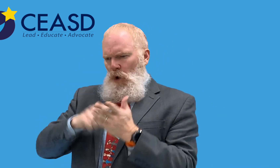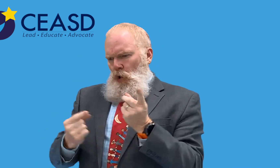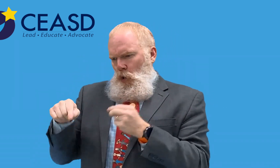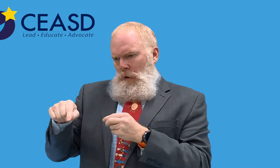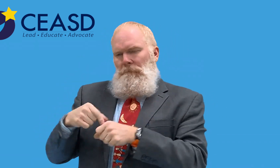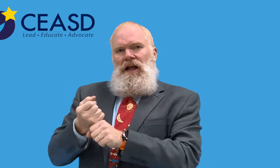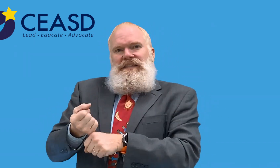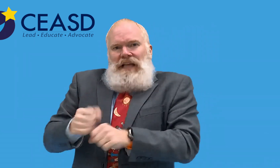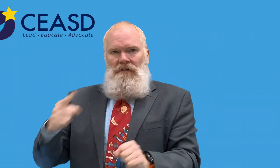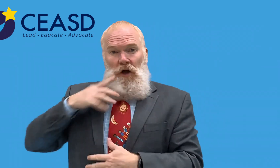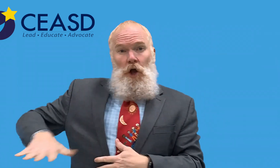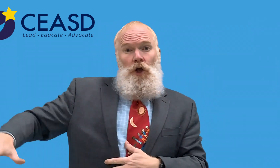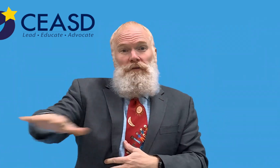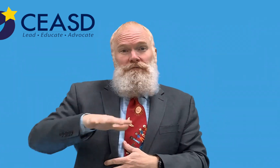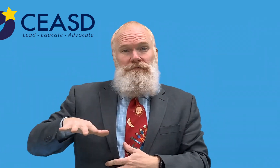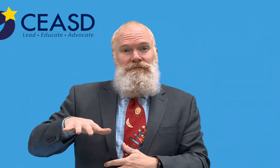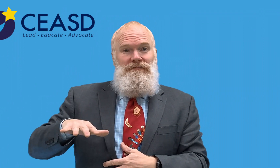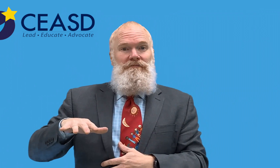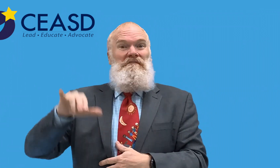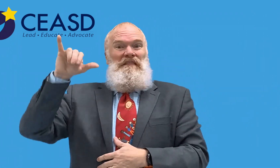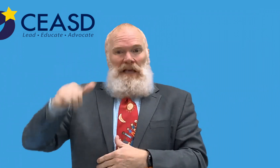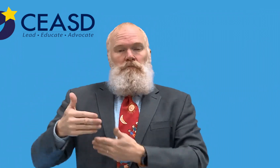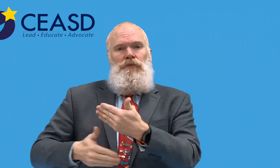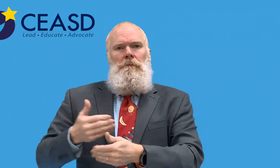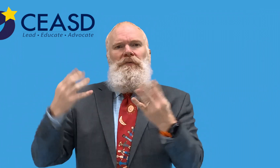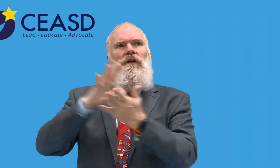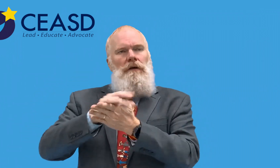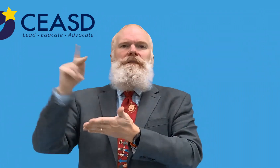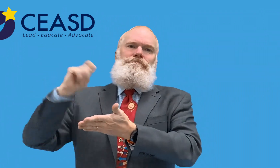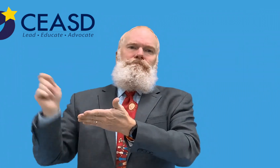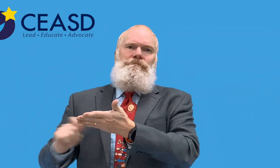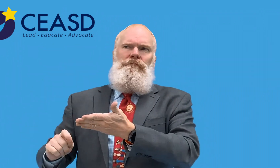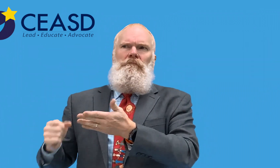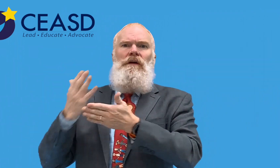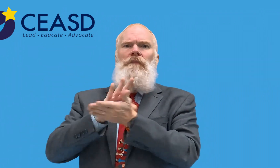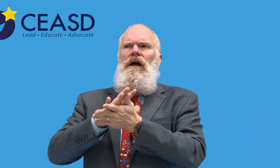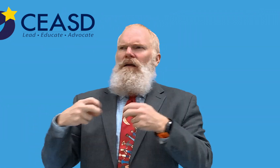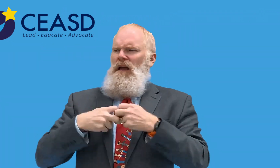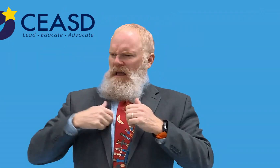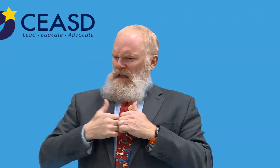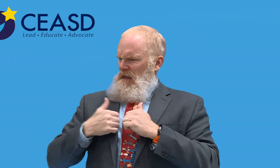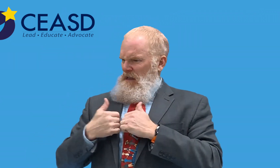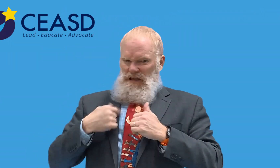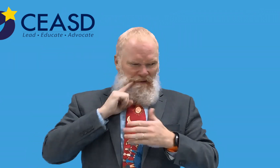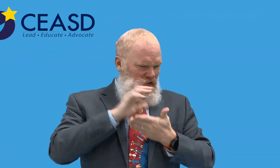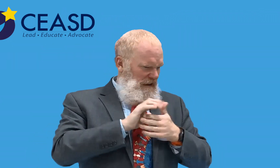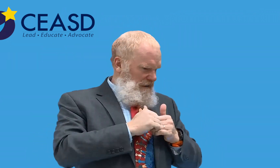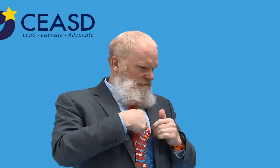necessary steps that bring us from entirely virtual education back to in-person instruction. This will ensure optimal